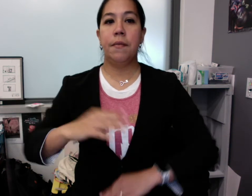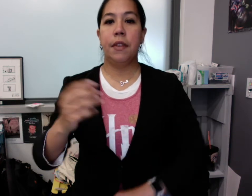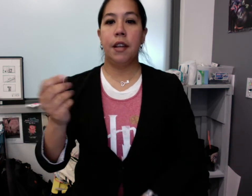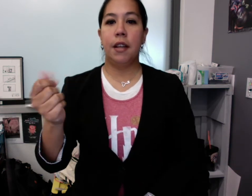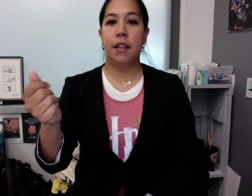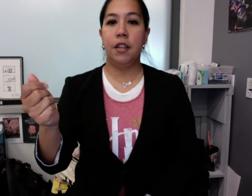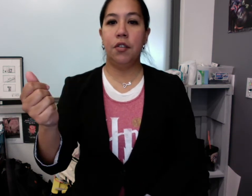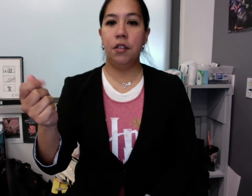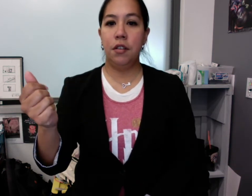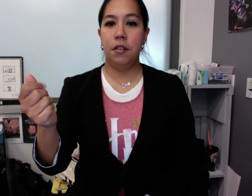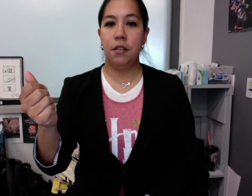A little.